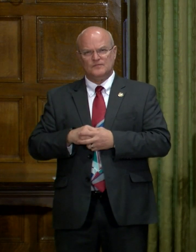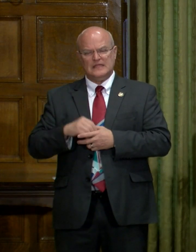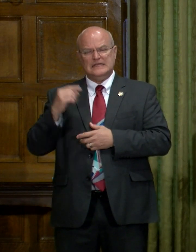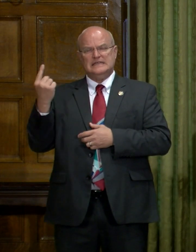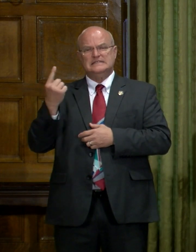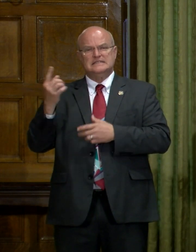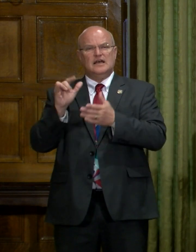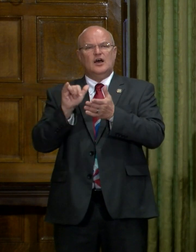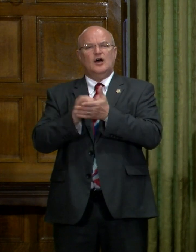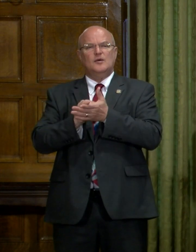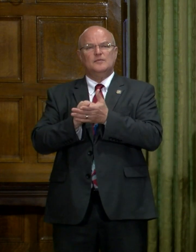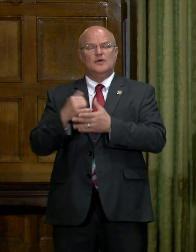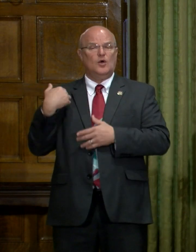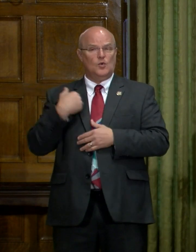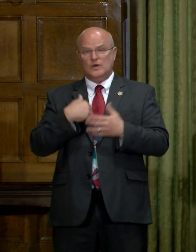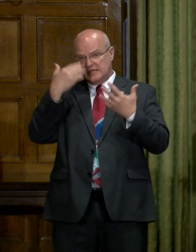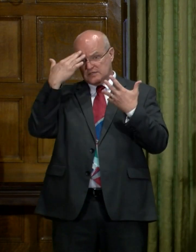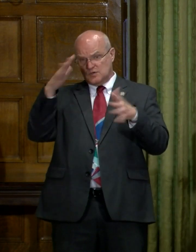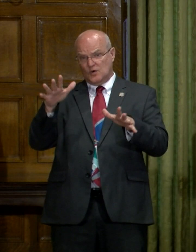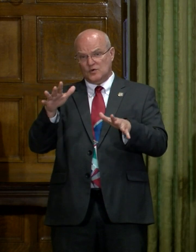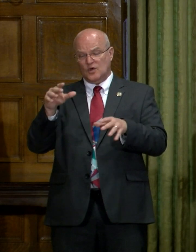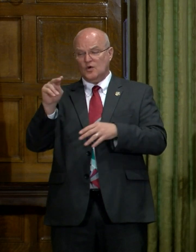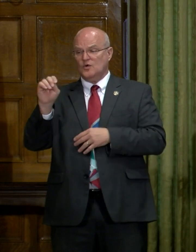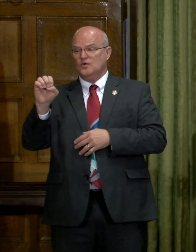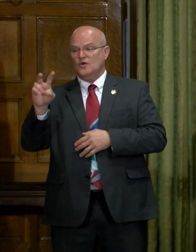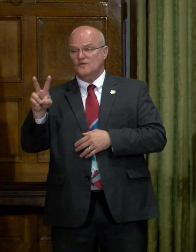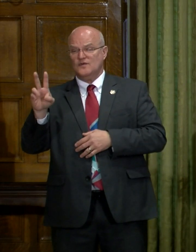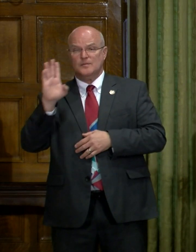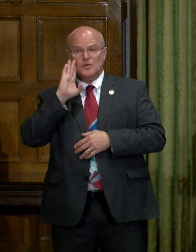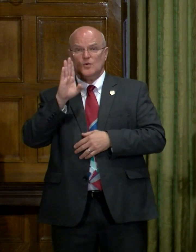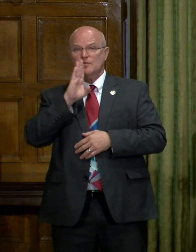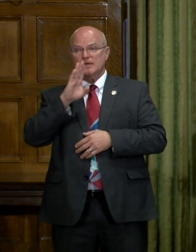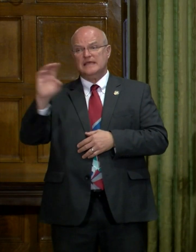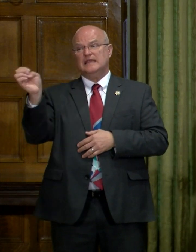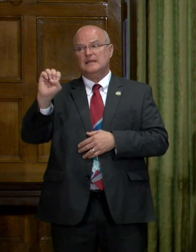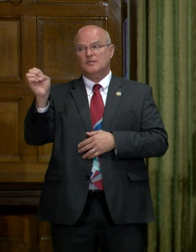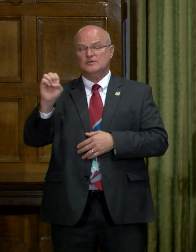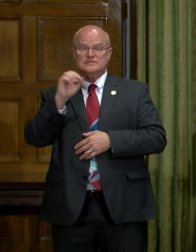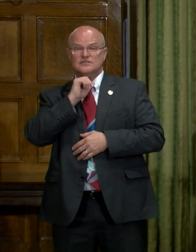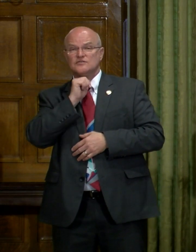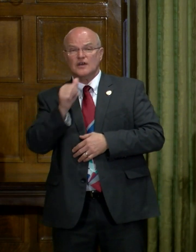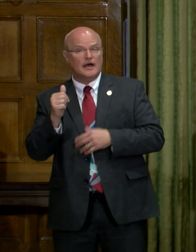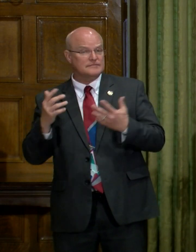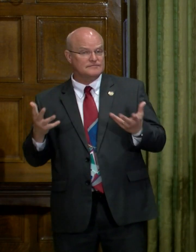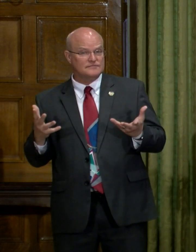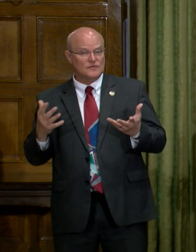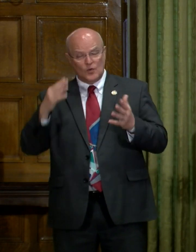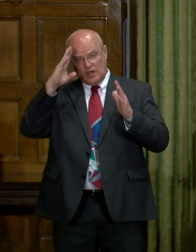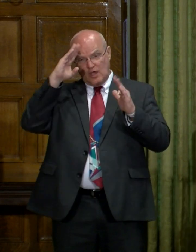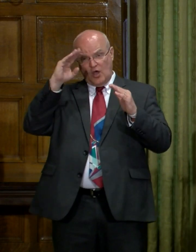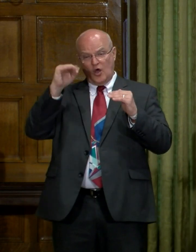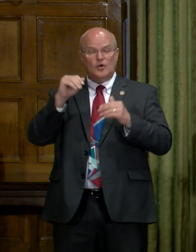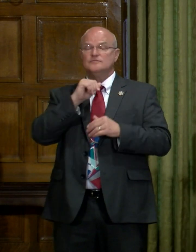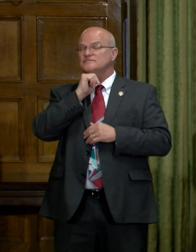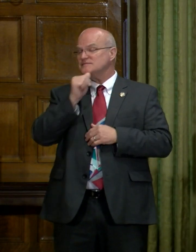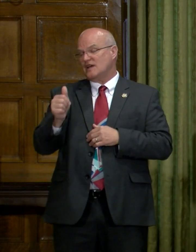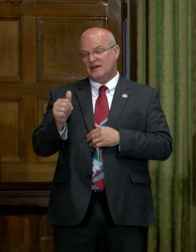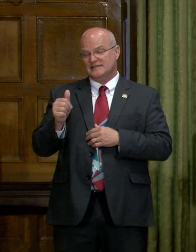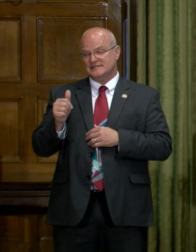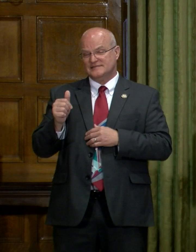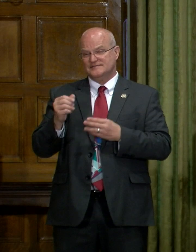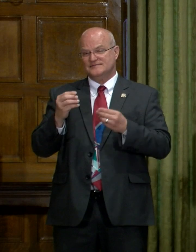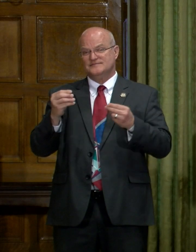It's something that we don't know whether in November there's going to be an emergency or not. We all hope that there will not